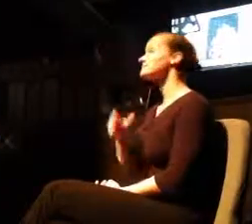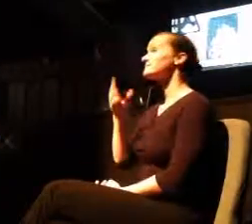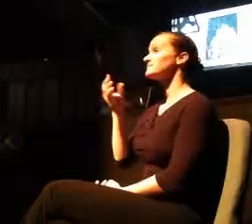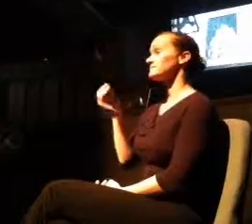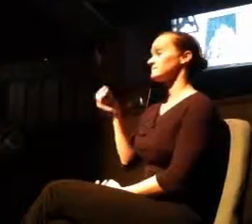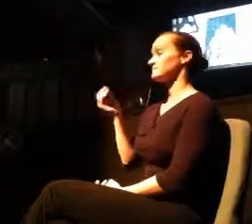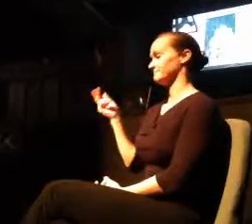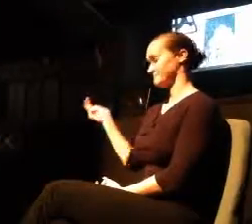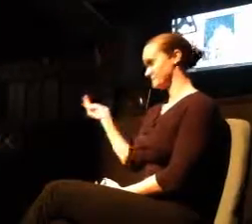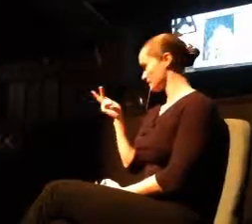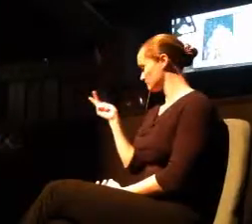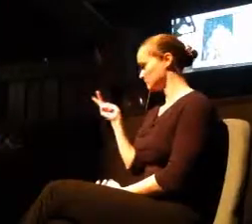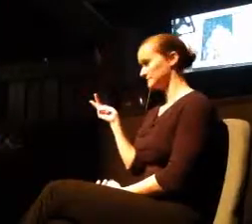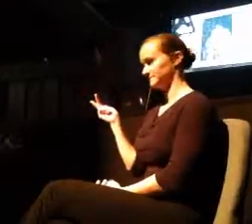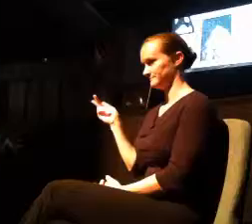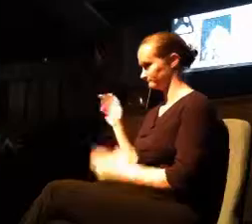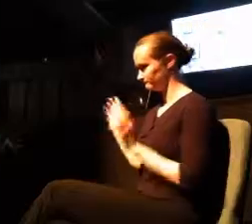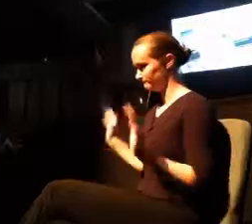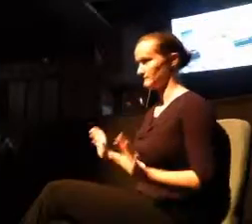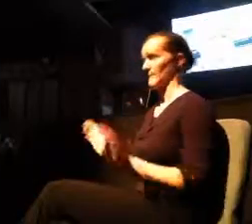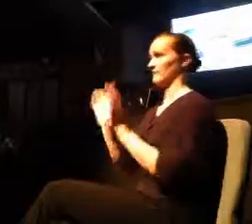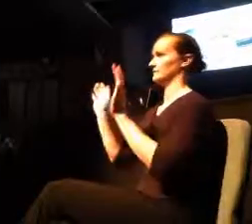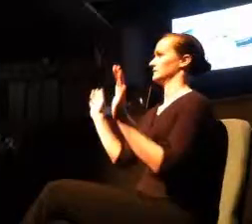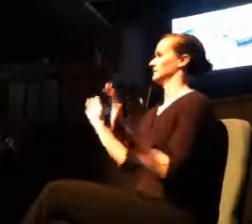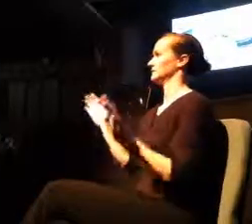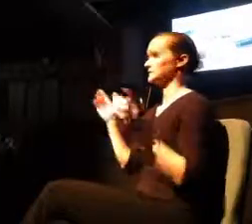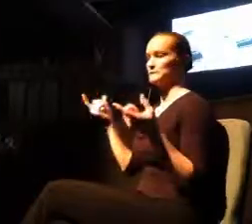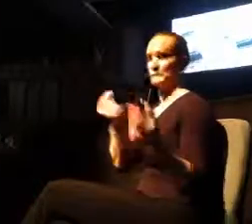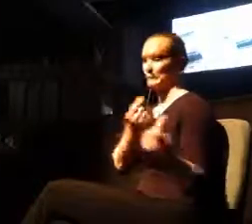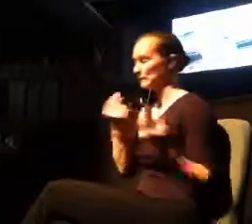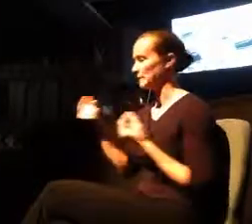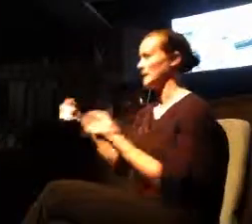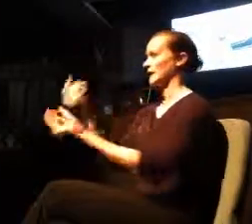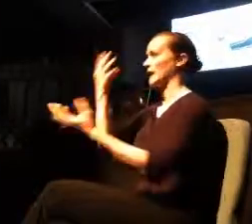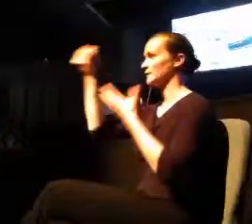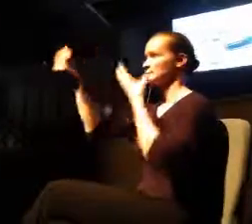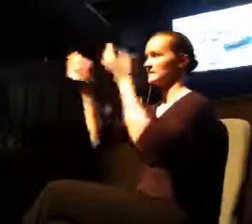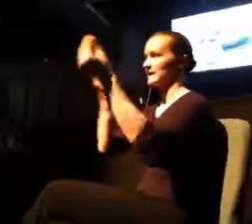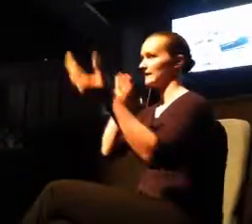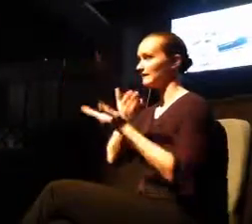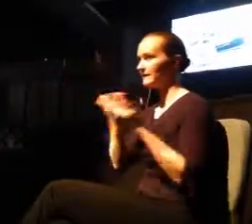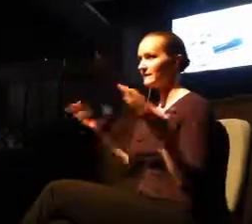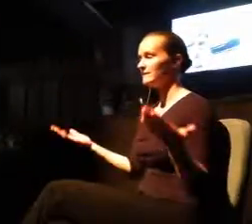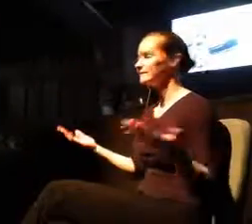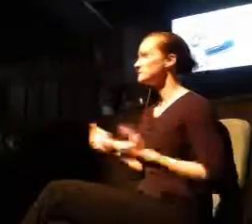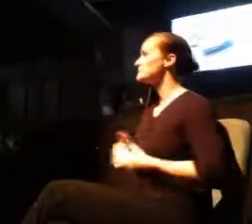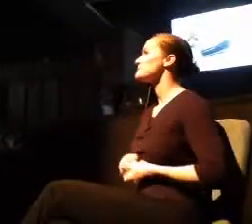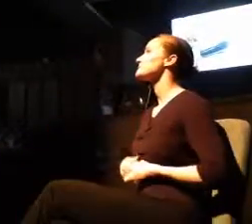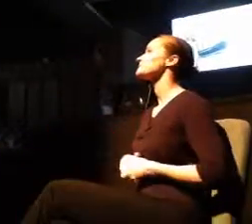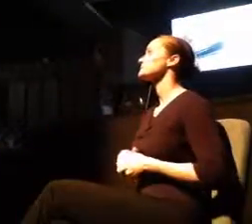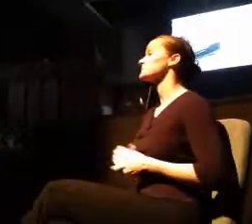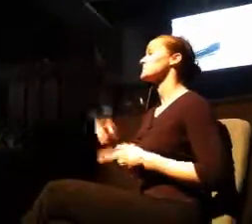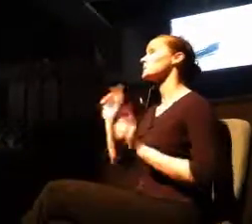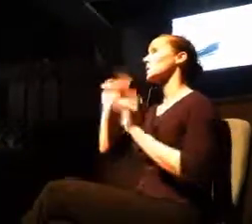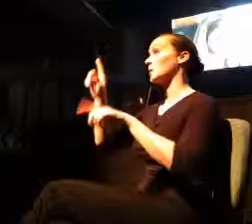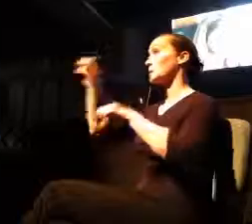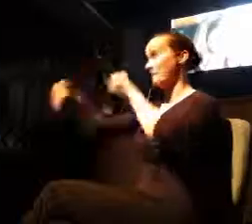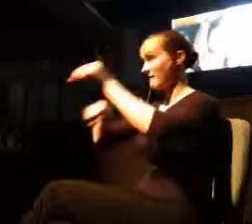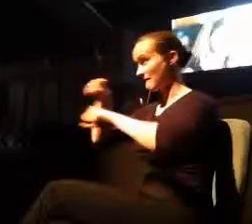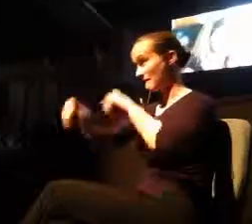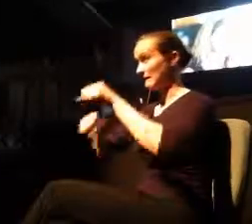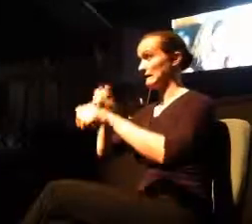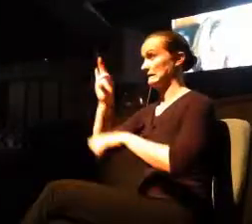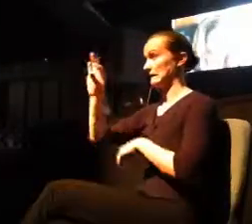And we had been very active all of those years together, doing El Tour 9, 10, 11 times, playing